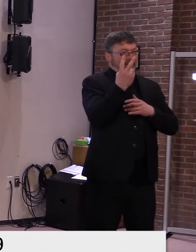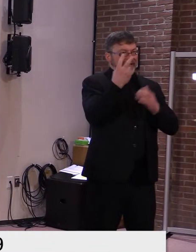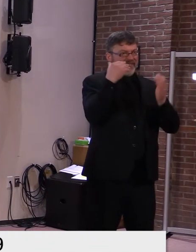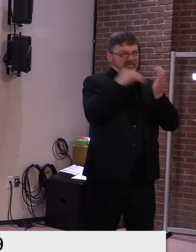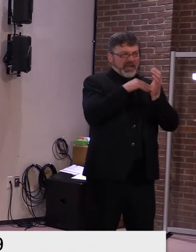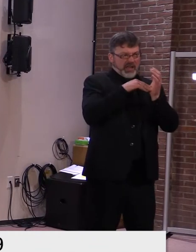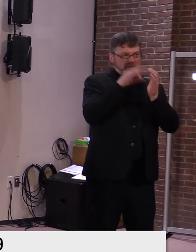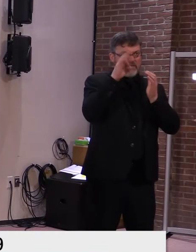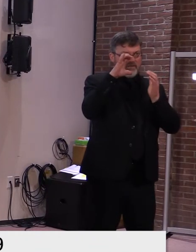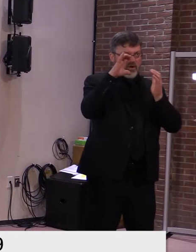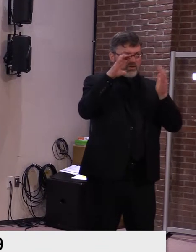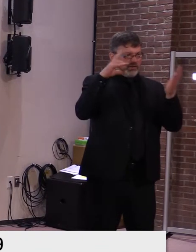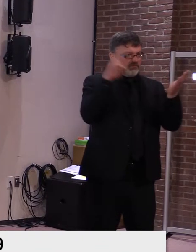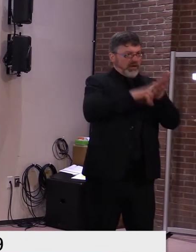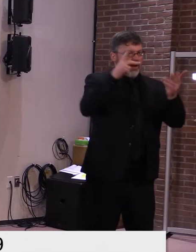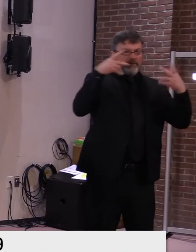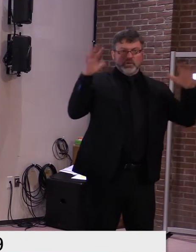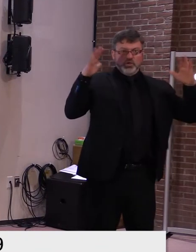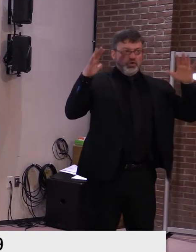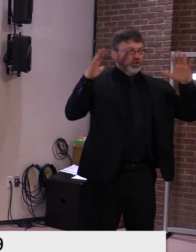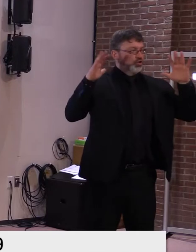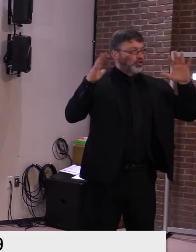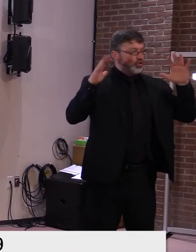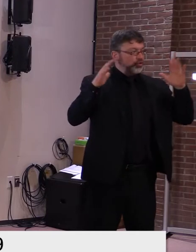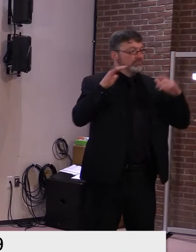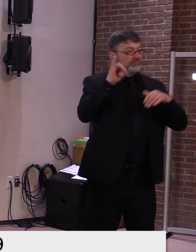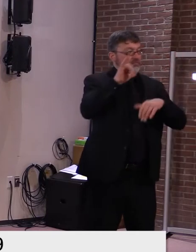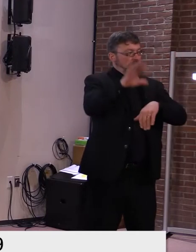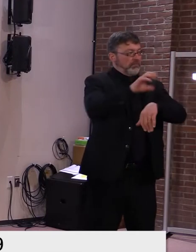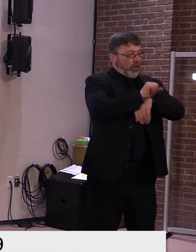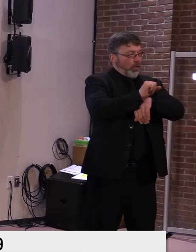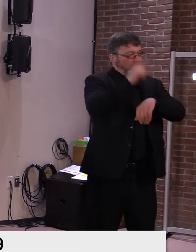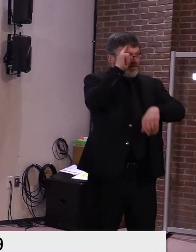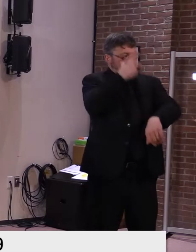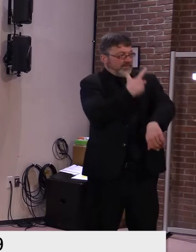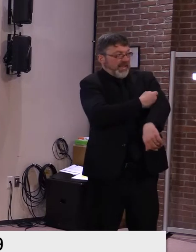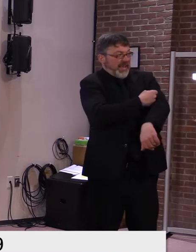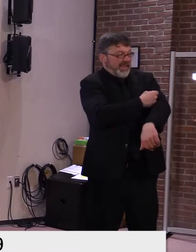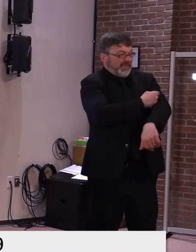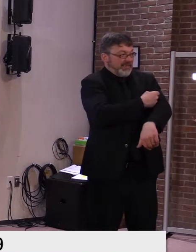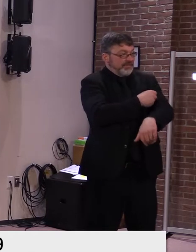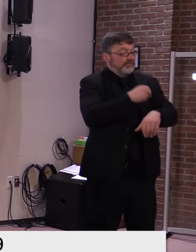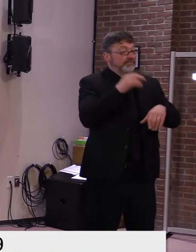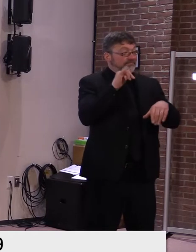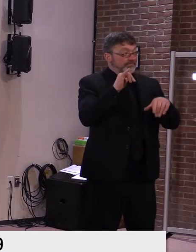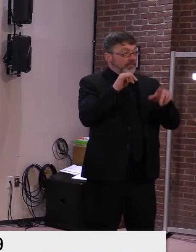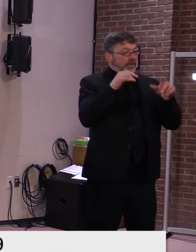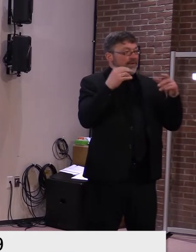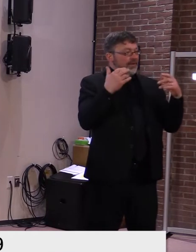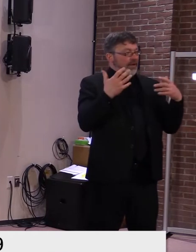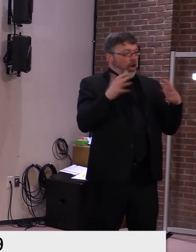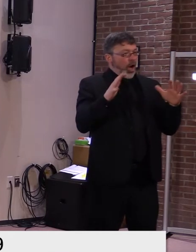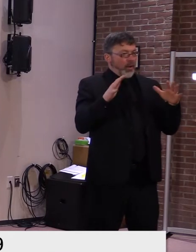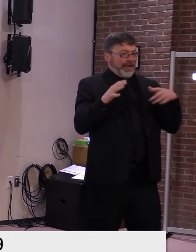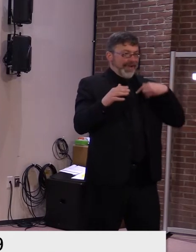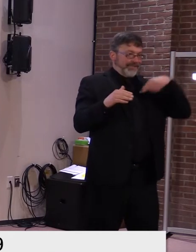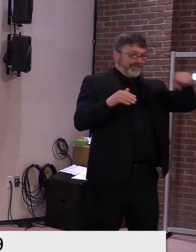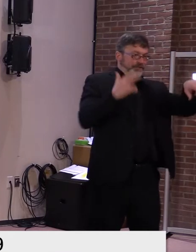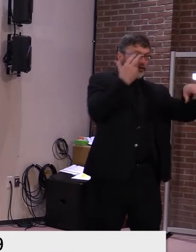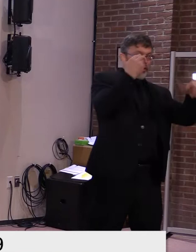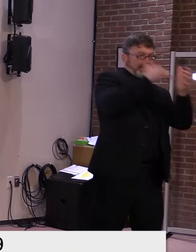you add that number to the 13,500 that have already been vaccinated through various other